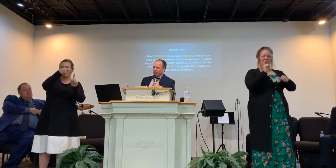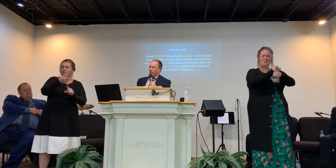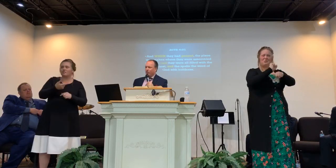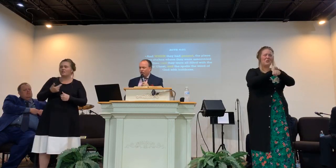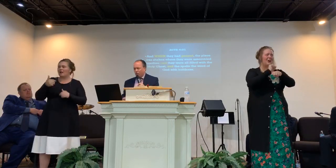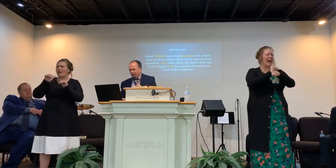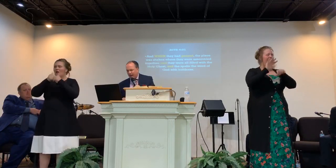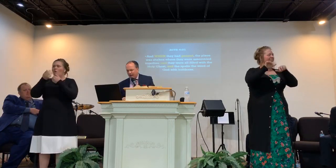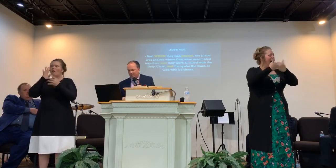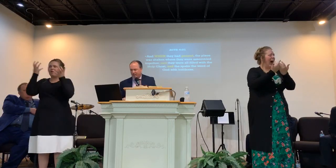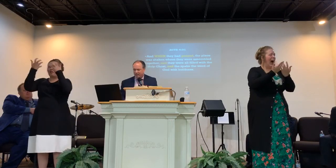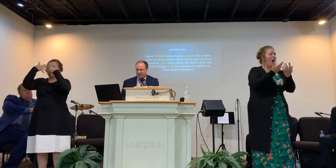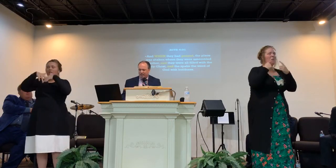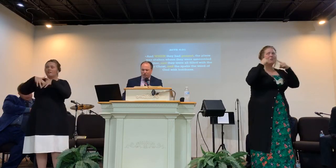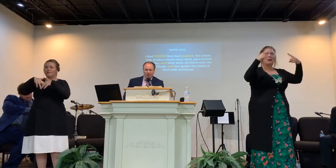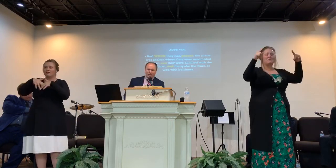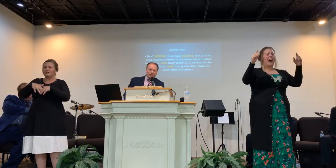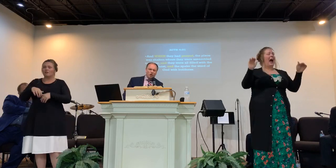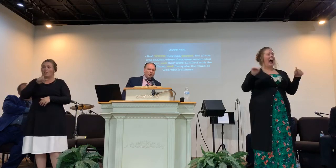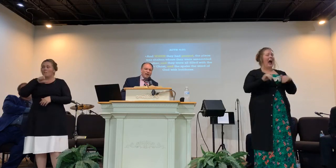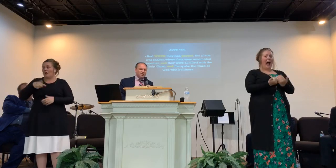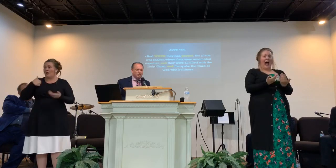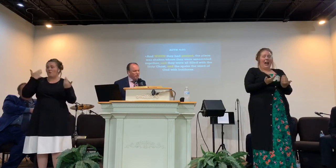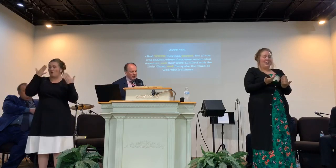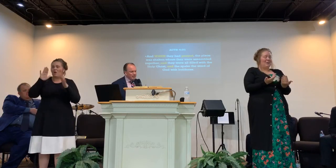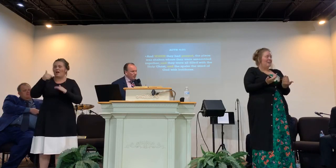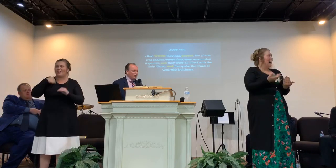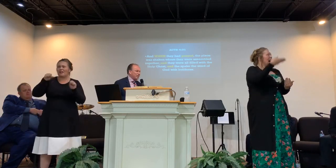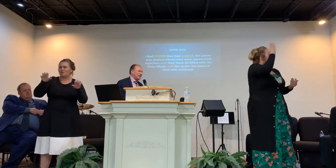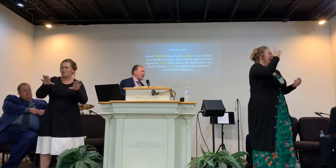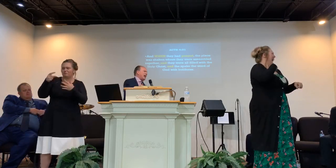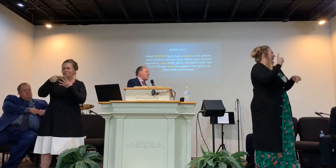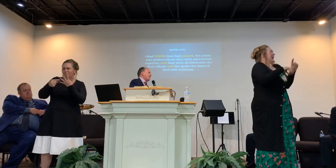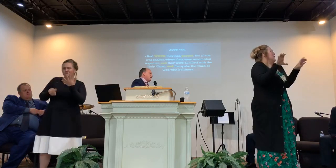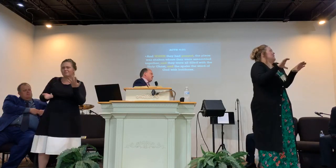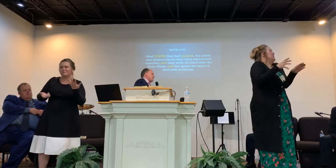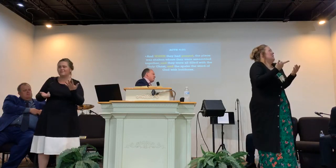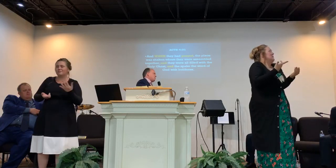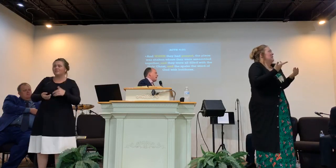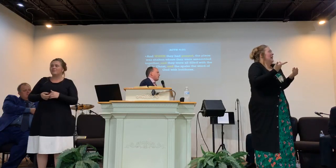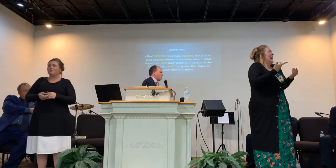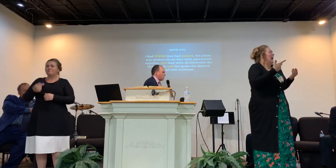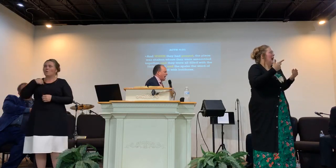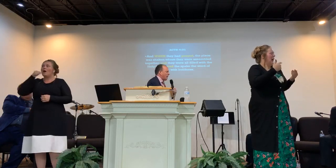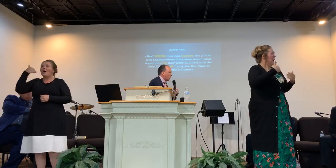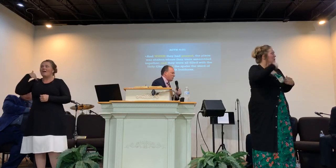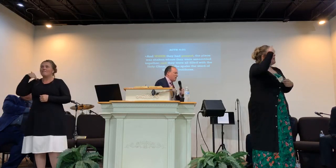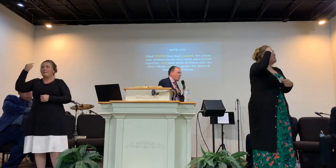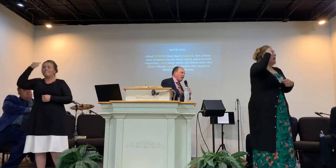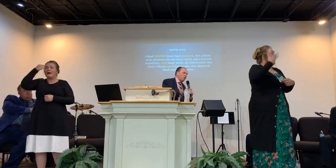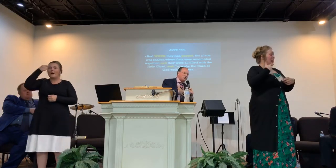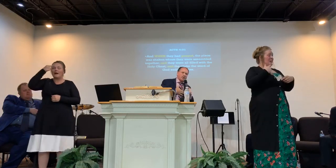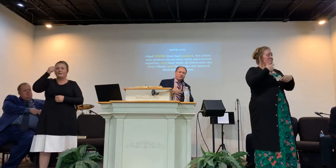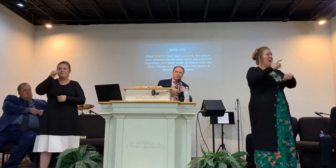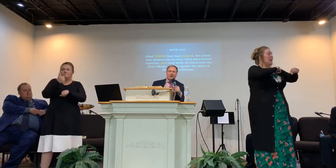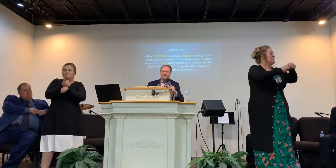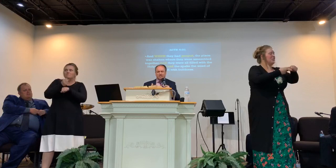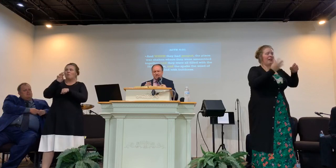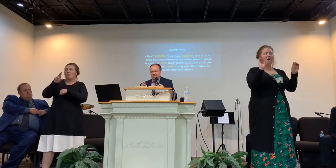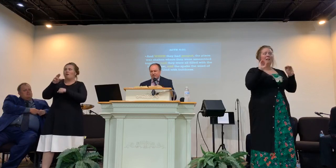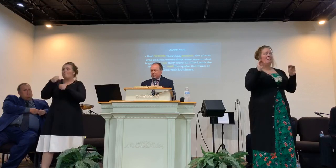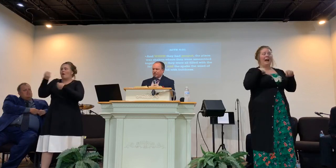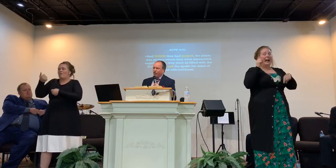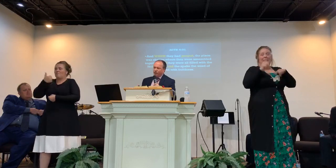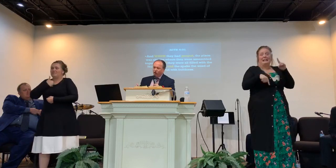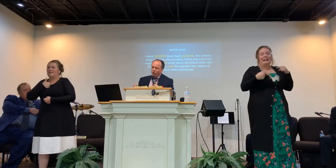how is this all going to work out? Lord, I don't know that I can do this. I don't think that I have the might or the power of my own self to make